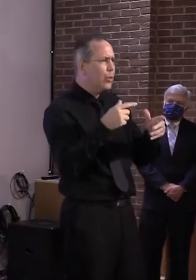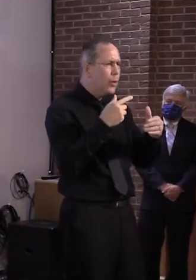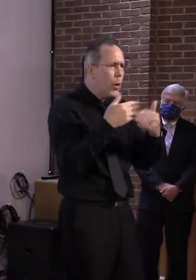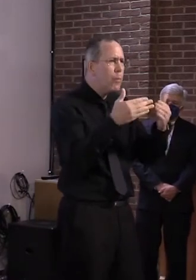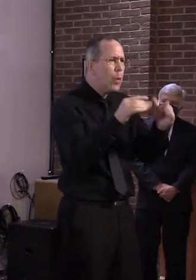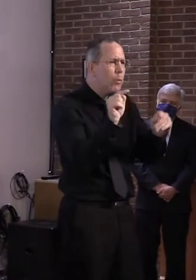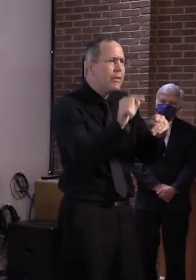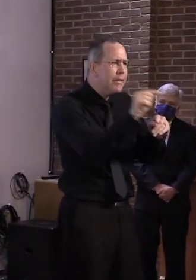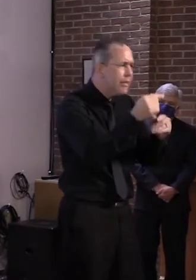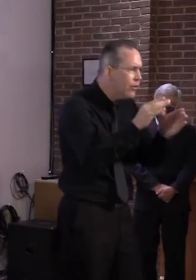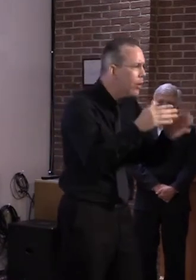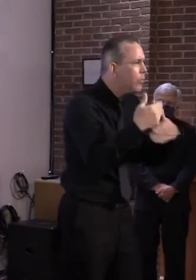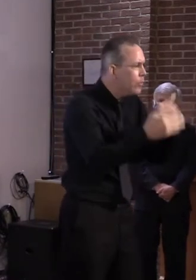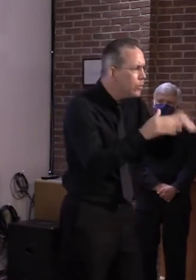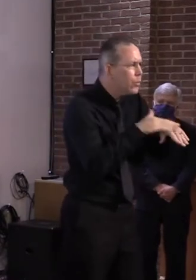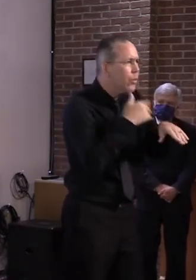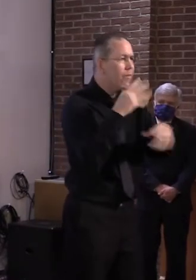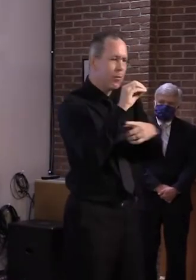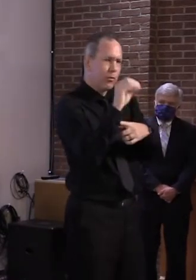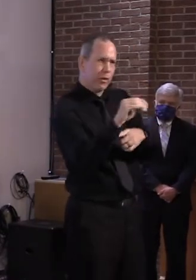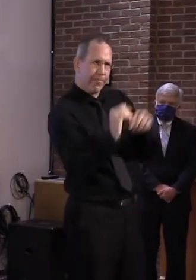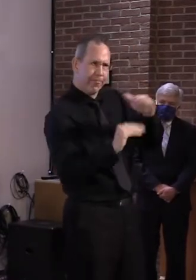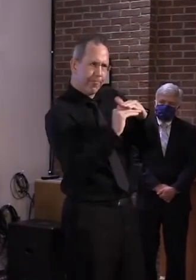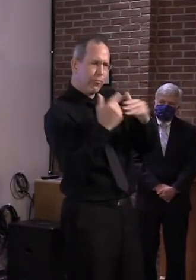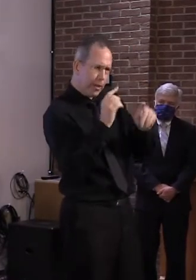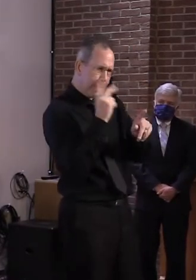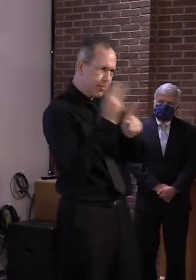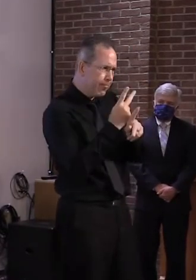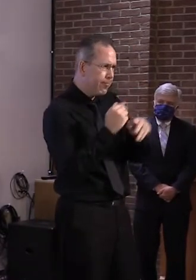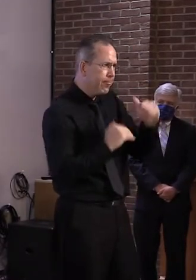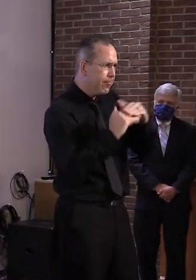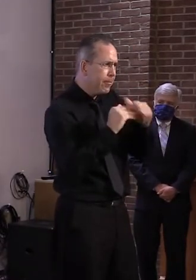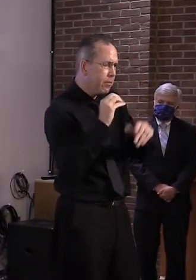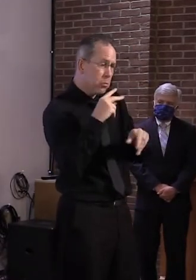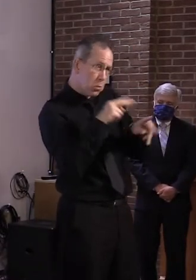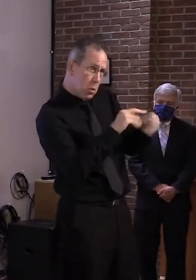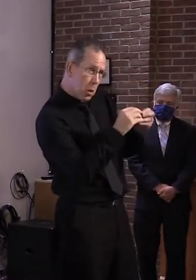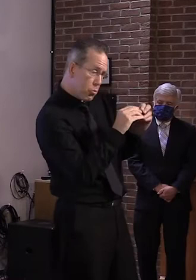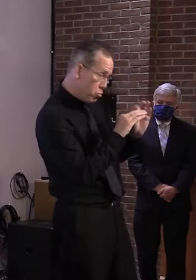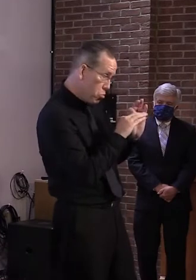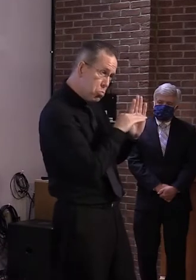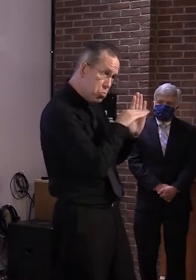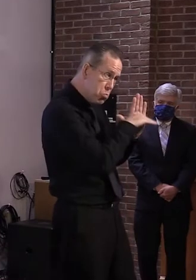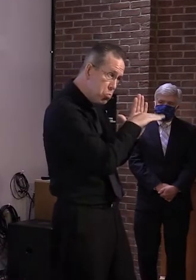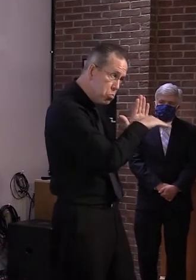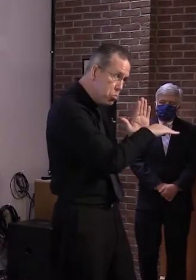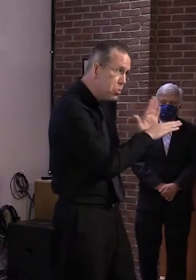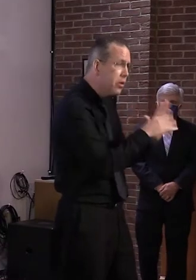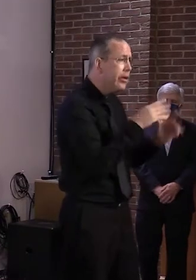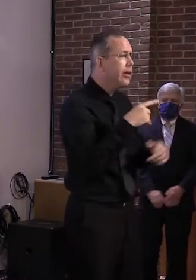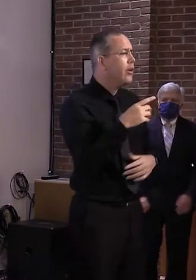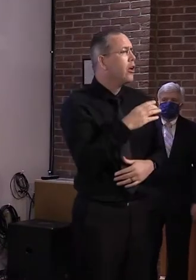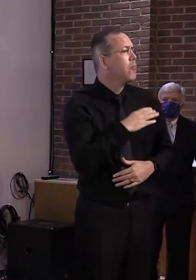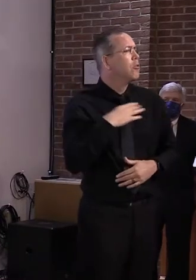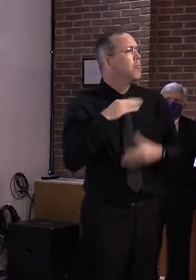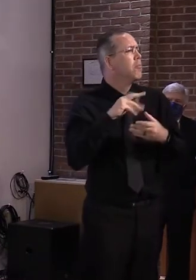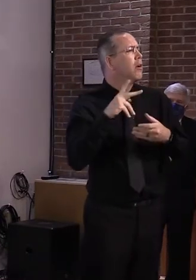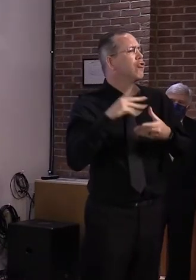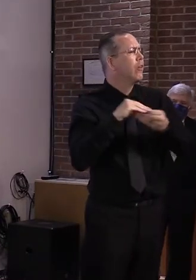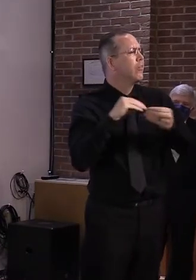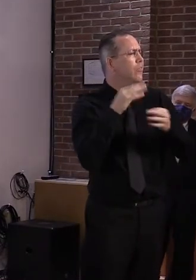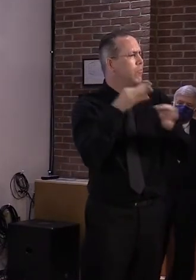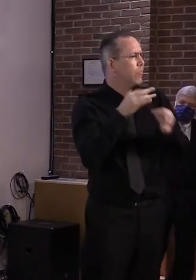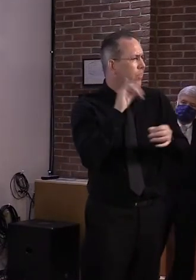watch the data, all the things, the factors that Commissioner Pichek laid out, and listen to science and